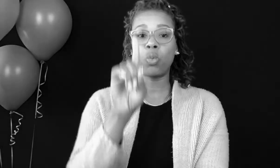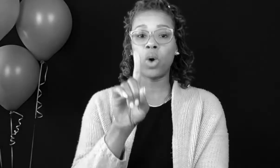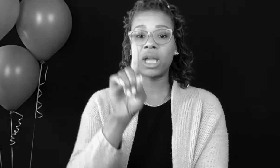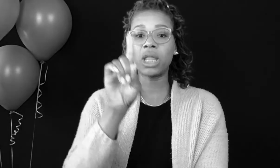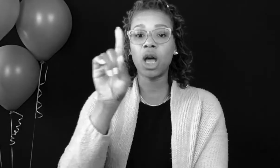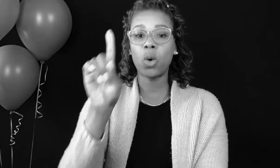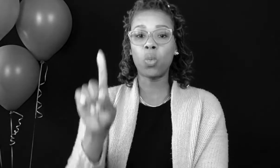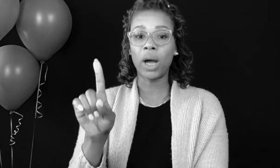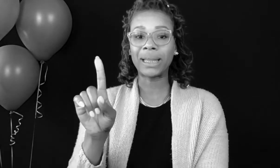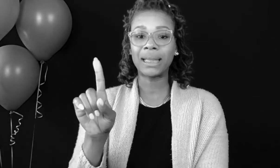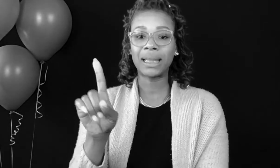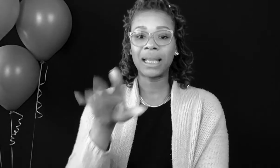911.